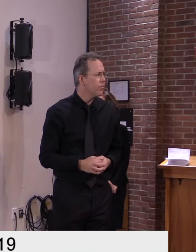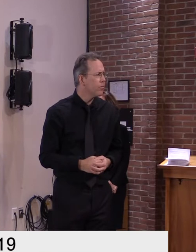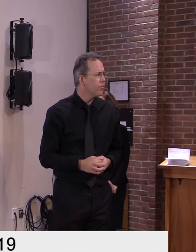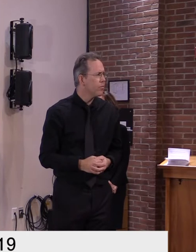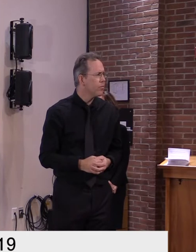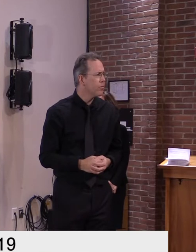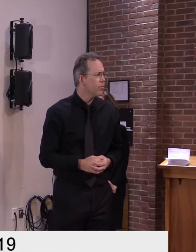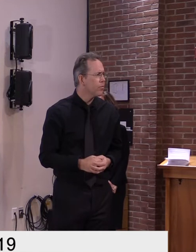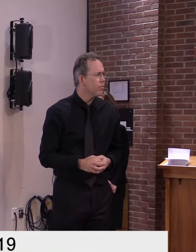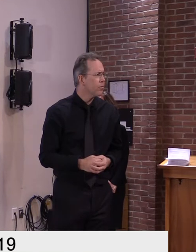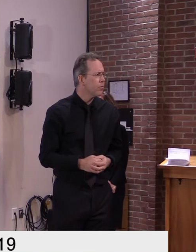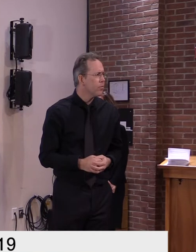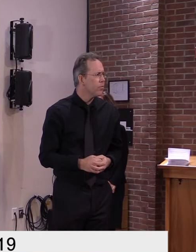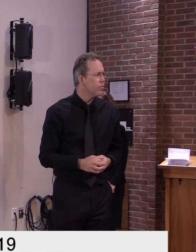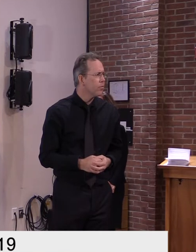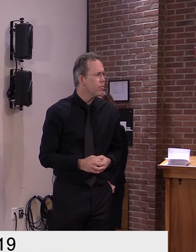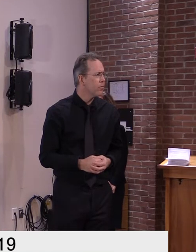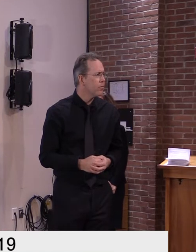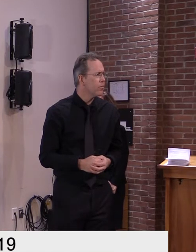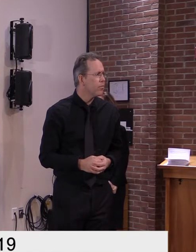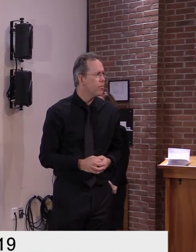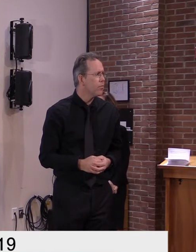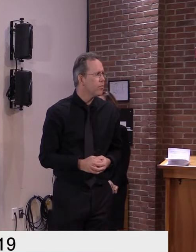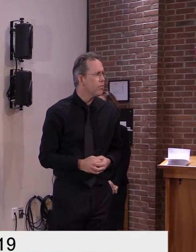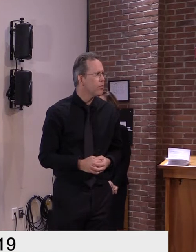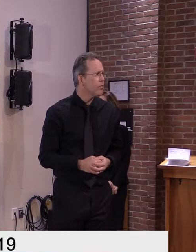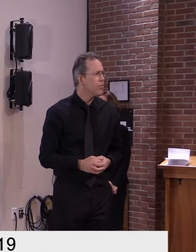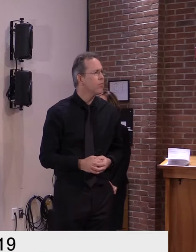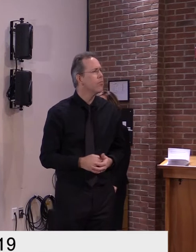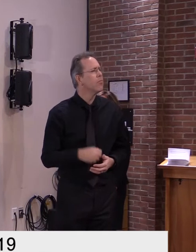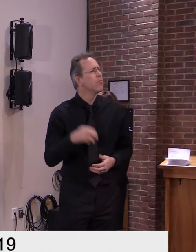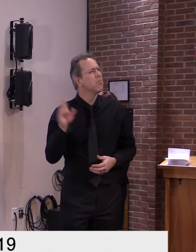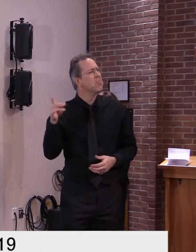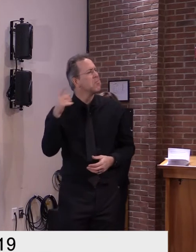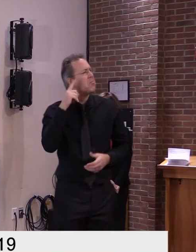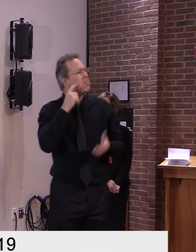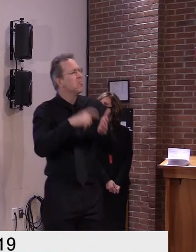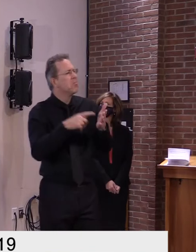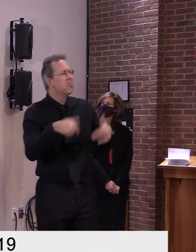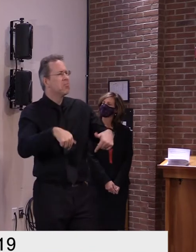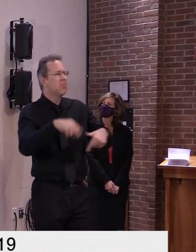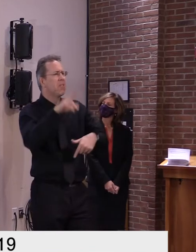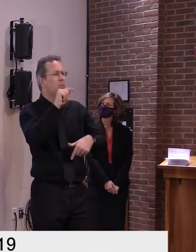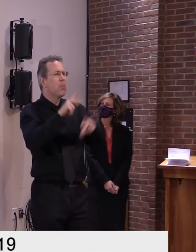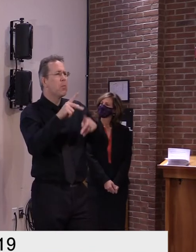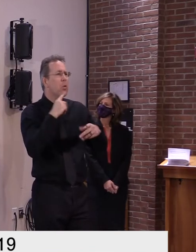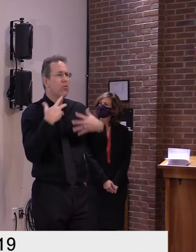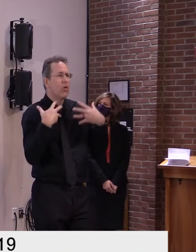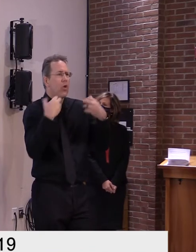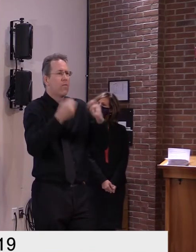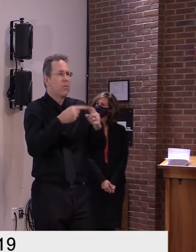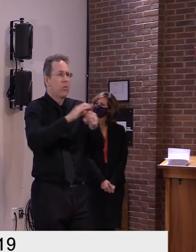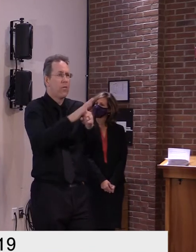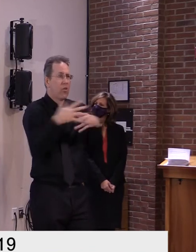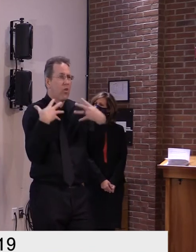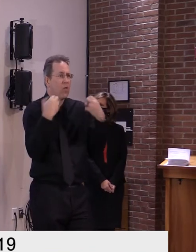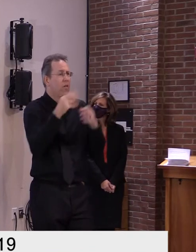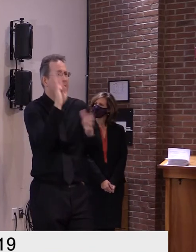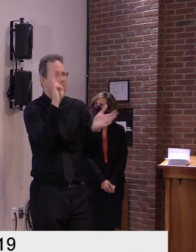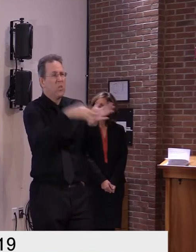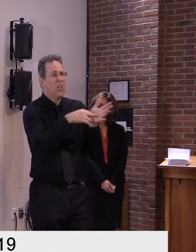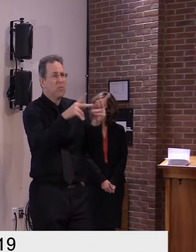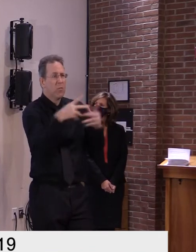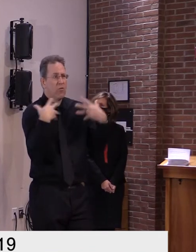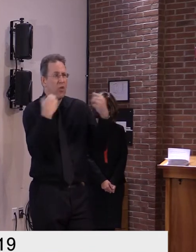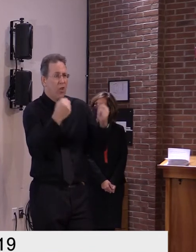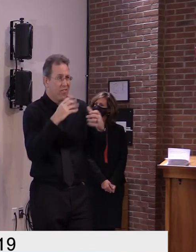past patients? And like, what specific efforts has the health department taken to monitor or study